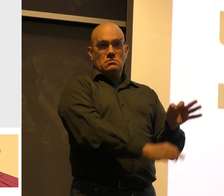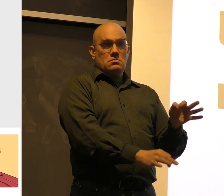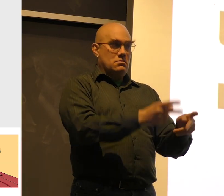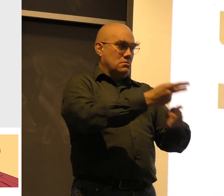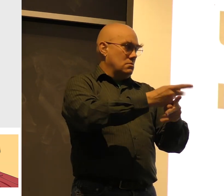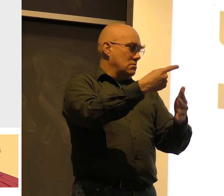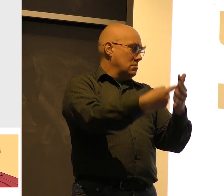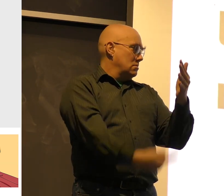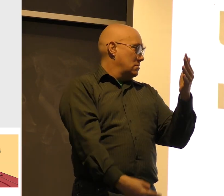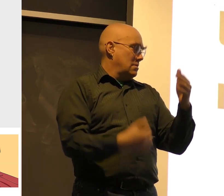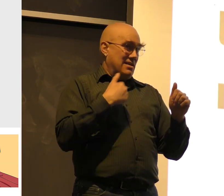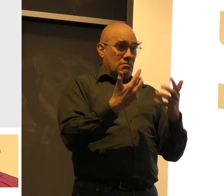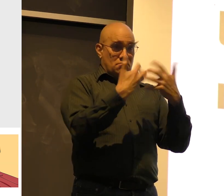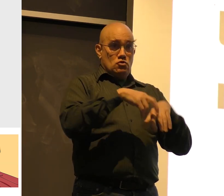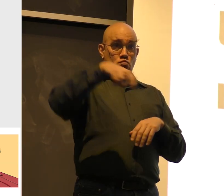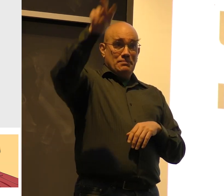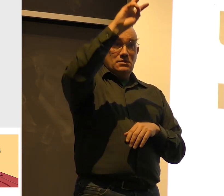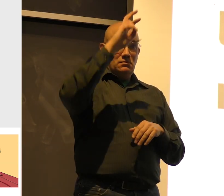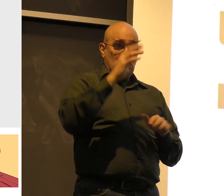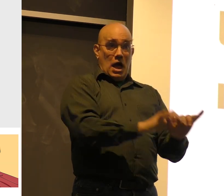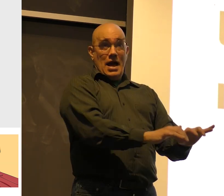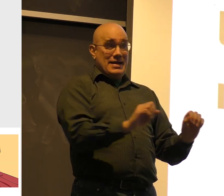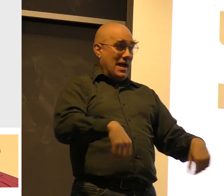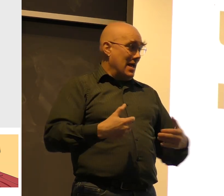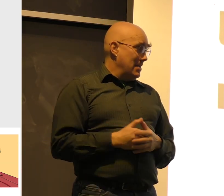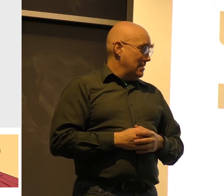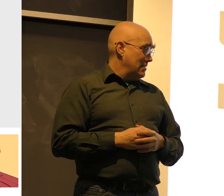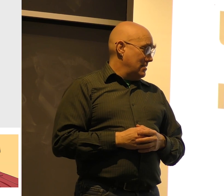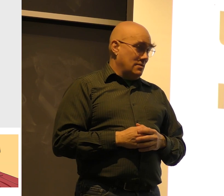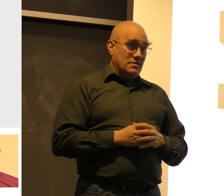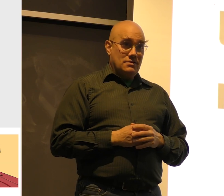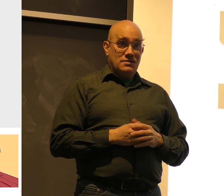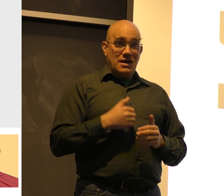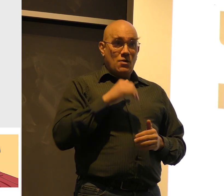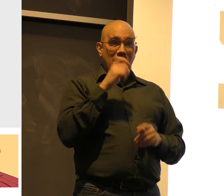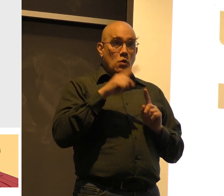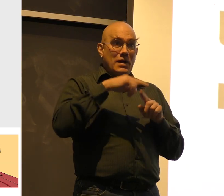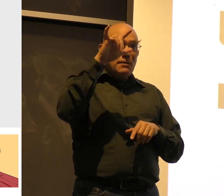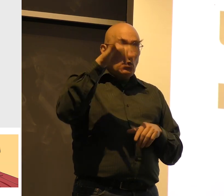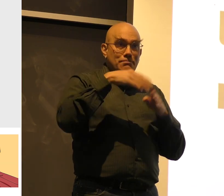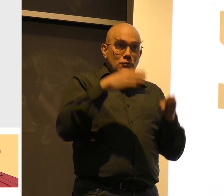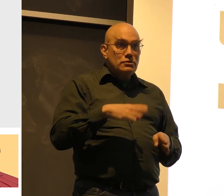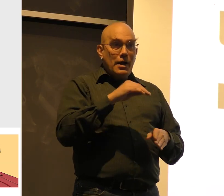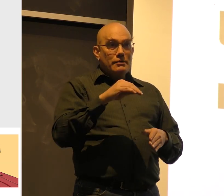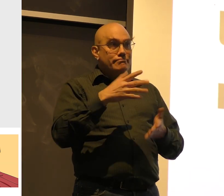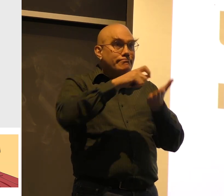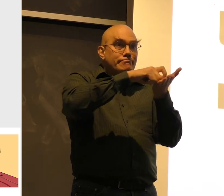all online. And it takes care of everything. I can do my itinerary all online. I don't have to go to the airport in person